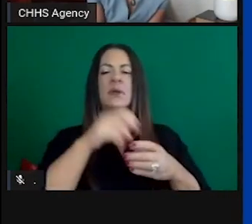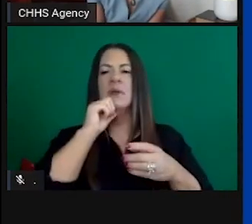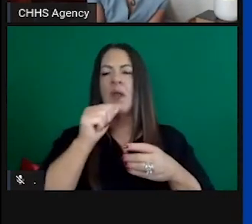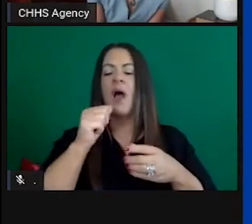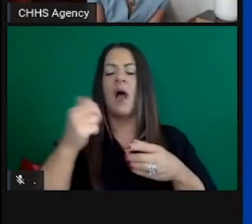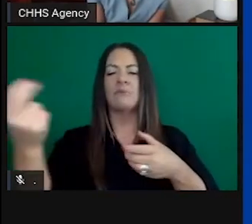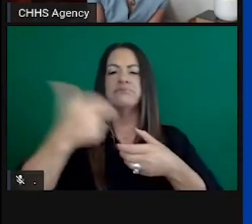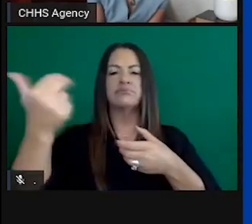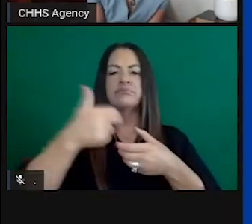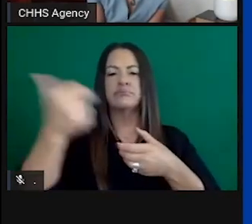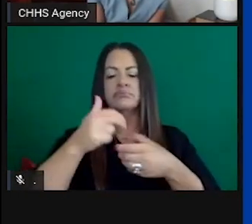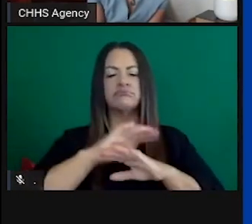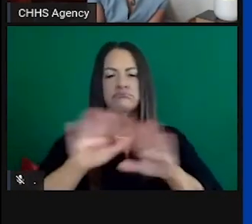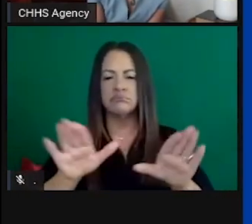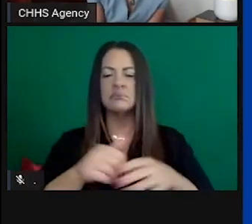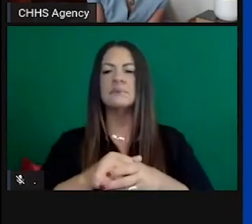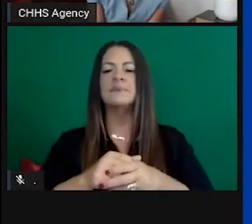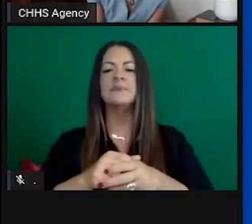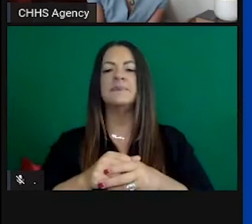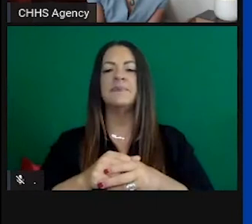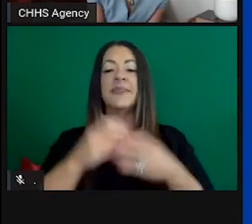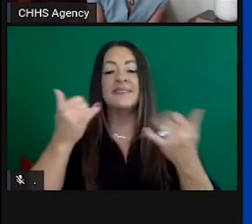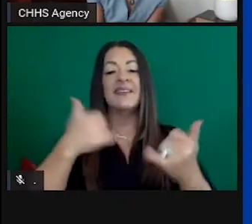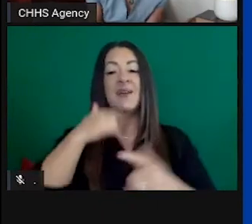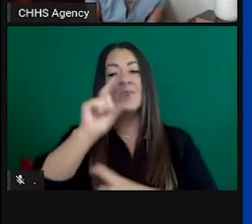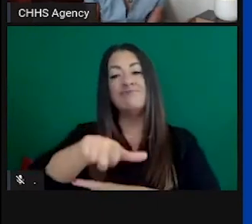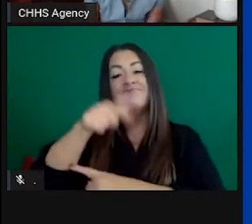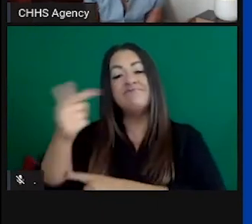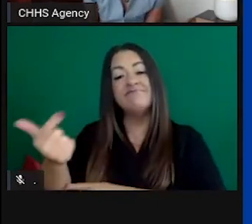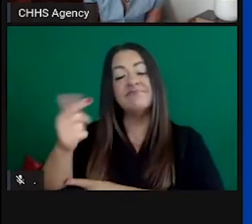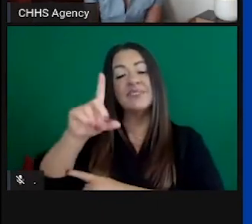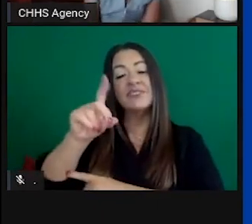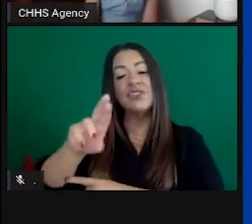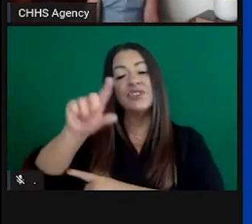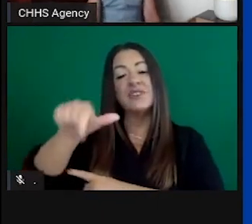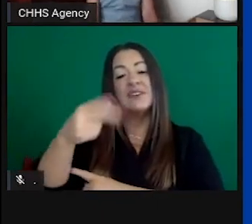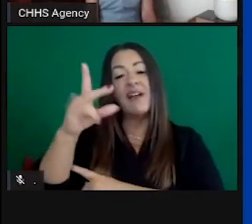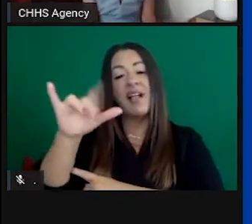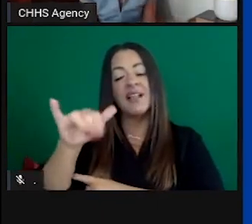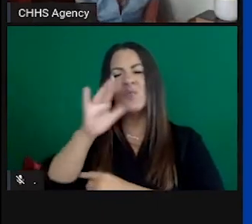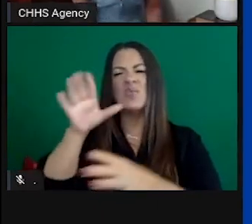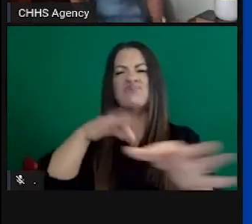And with that, I will turn it over to Secretary Ghaly to go over our blueprint.